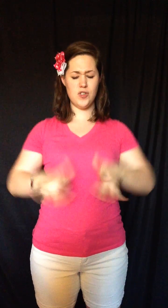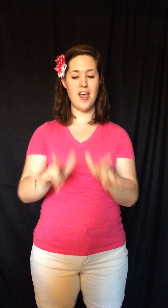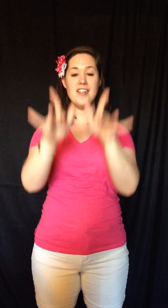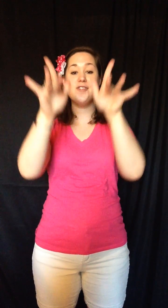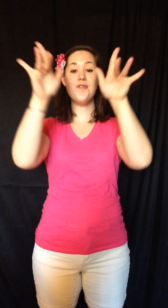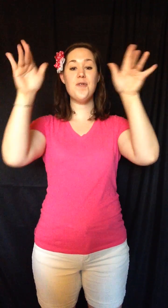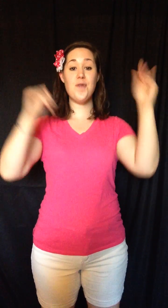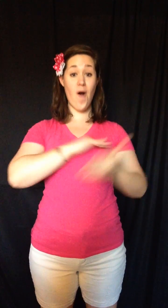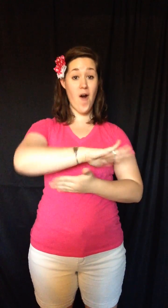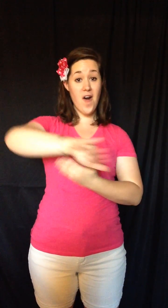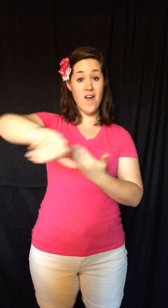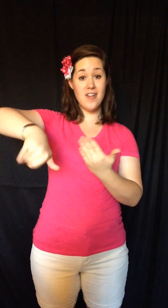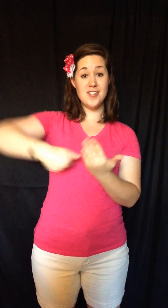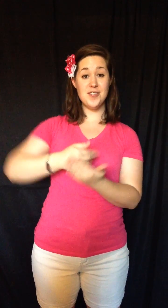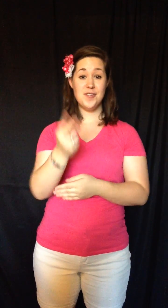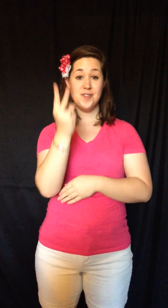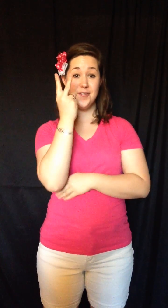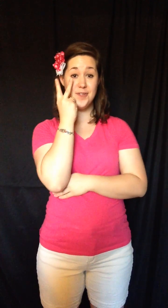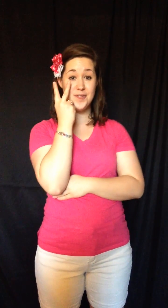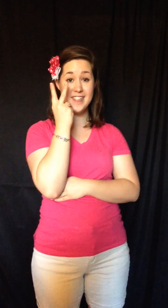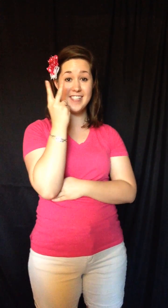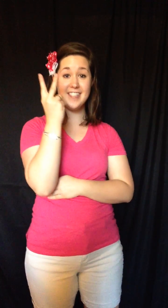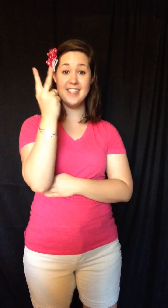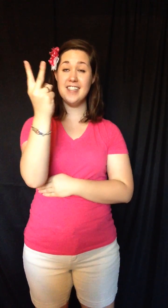shines for all to see